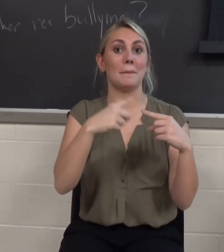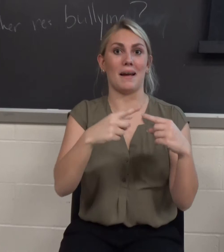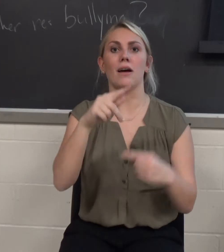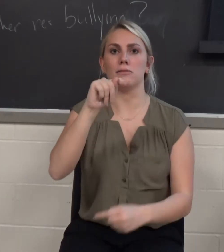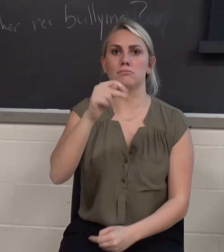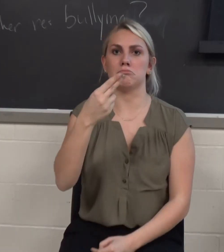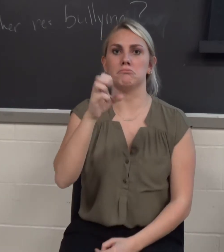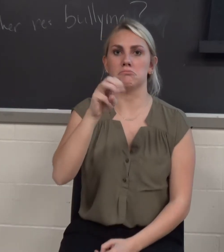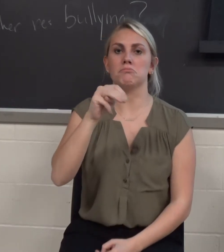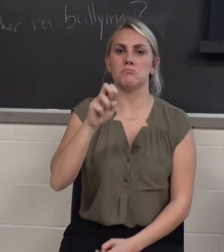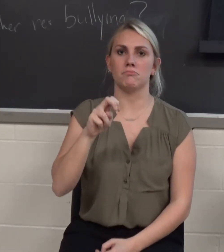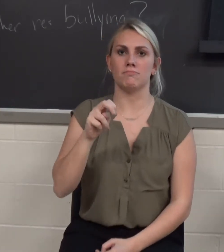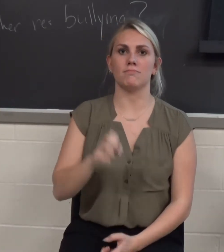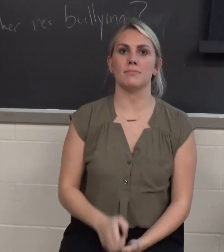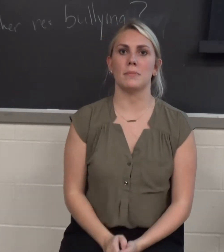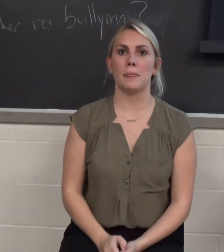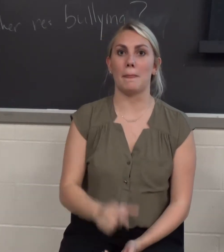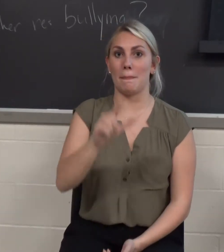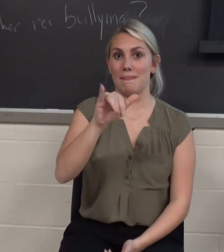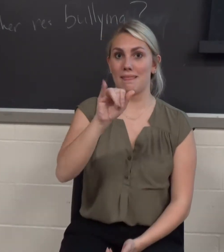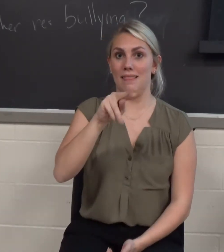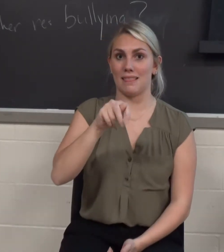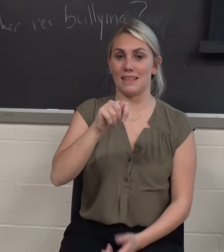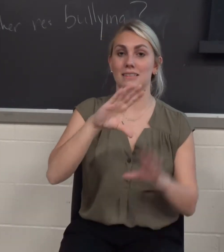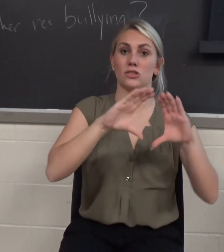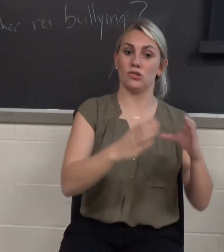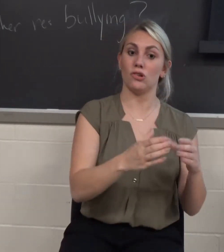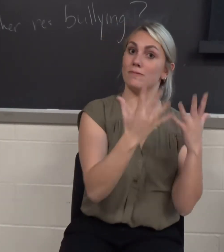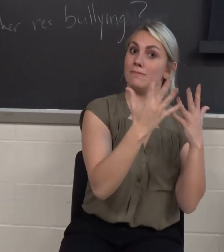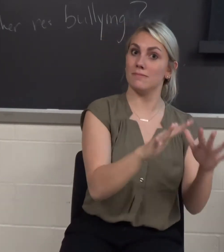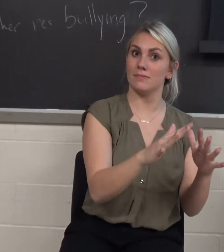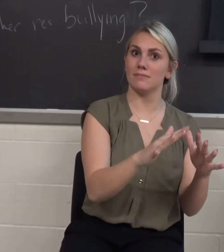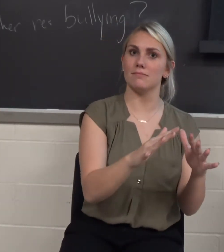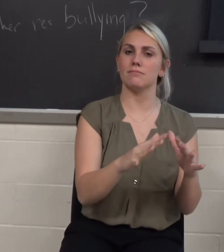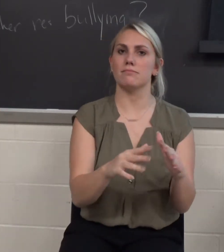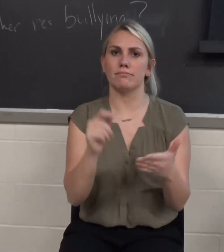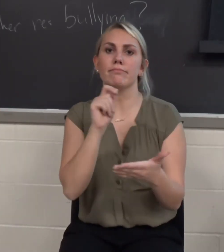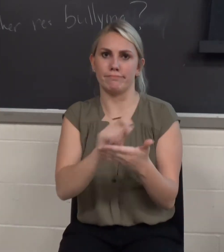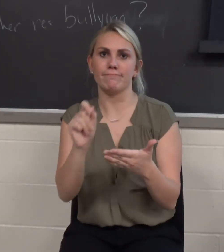at the end of our lit circles. The theme is what lesson can you learn from the story?